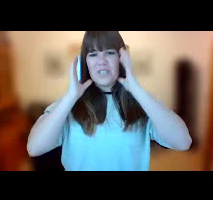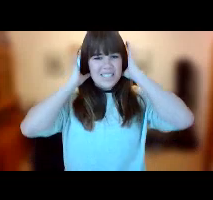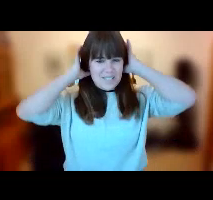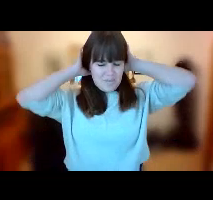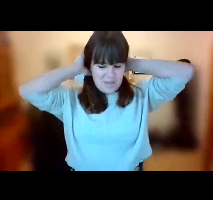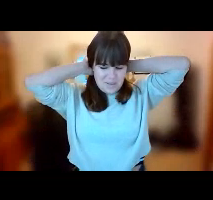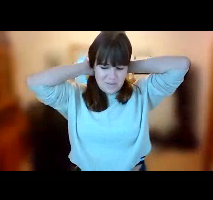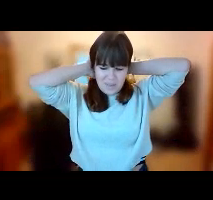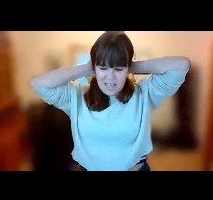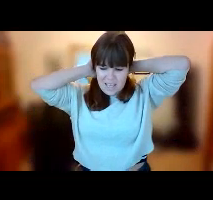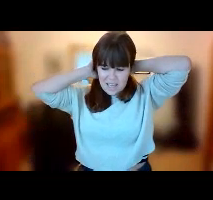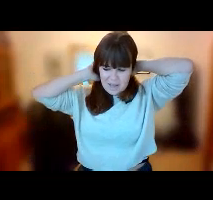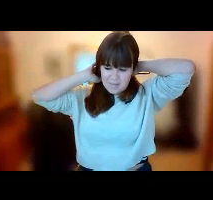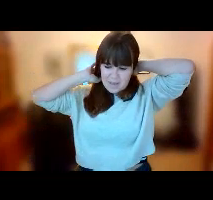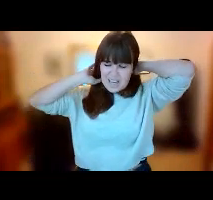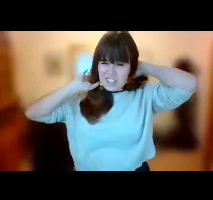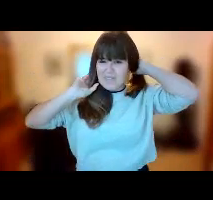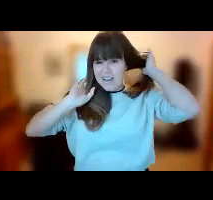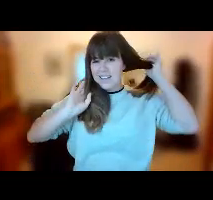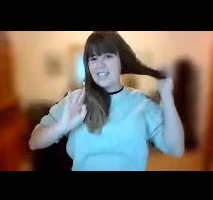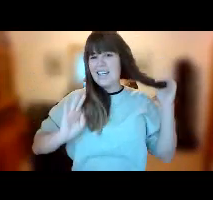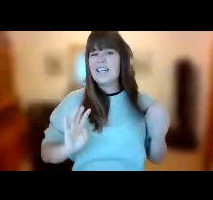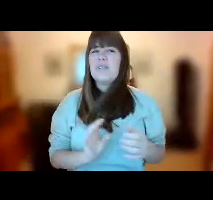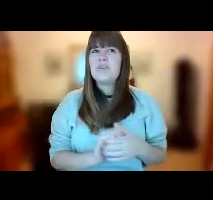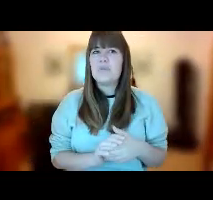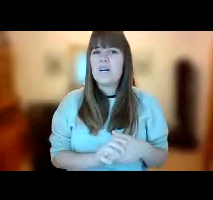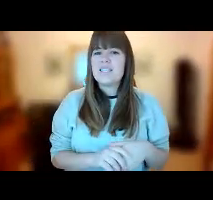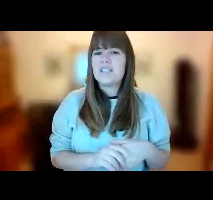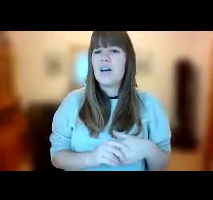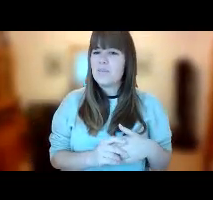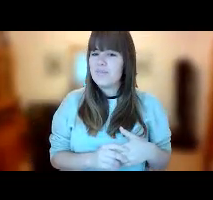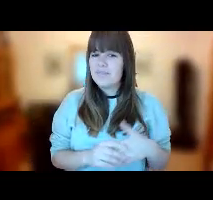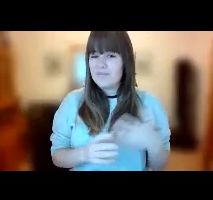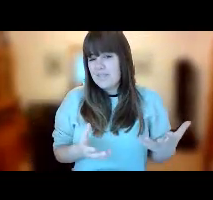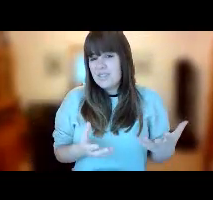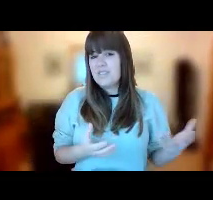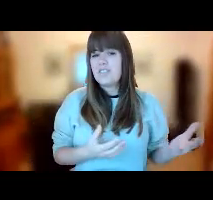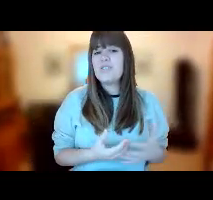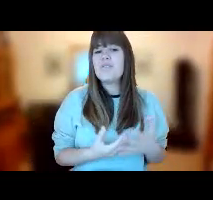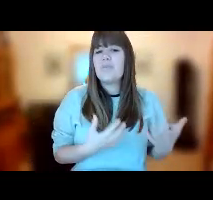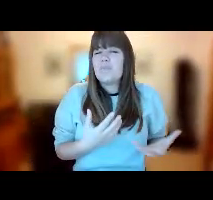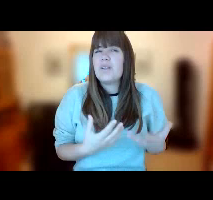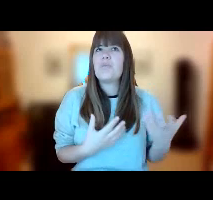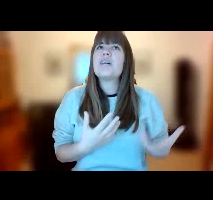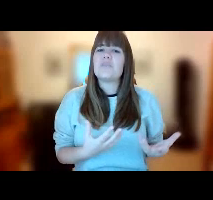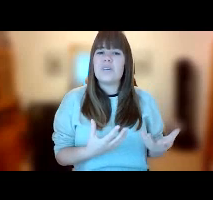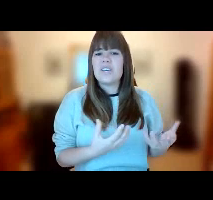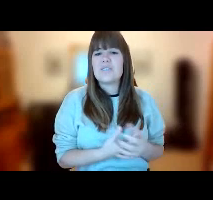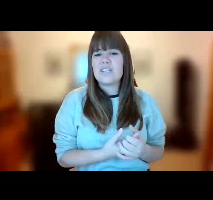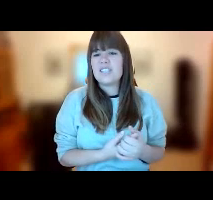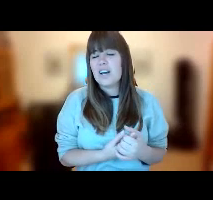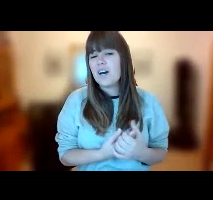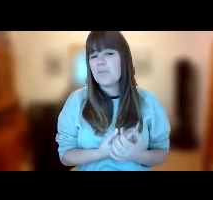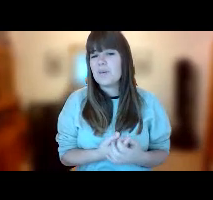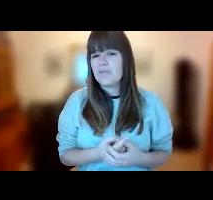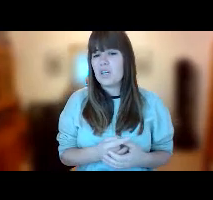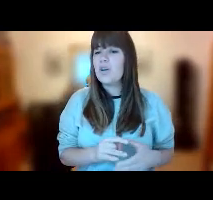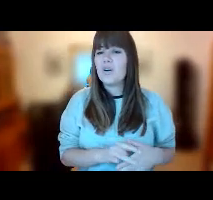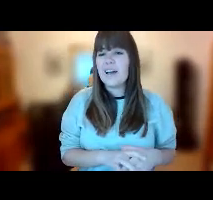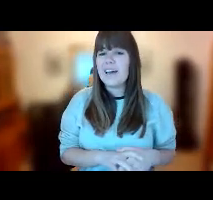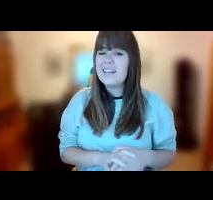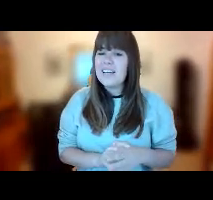provide opportunities for people. But actually in reality, words and the words that we use can actually harm